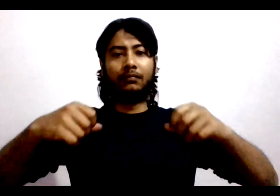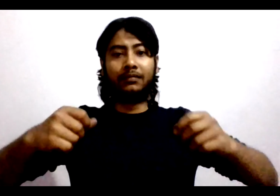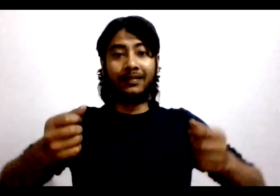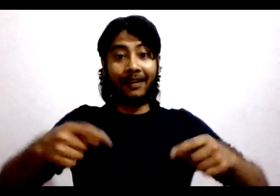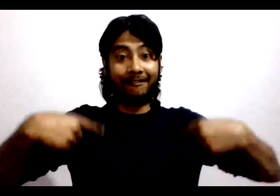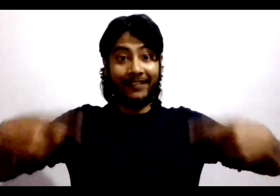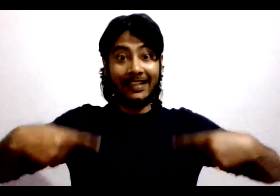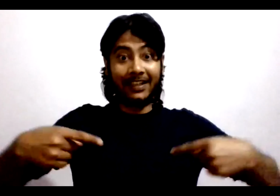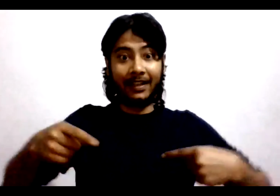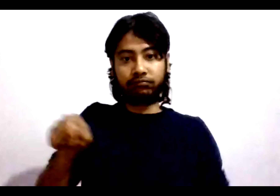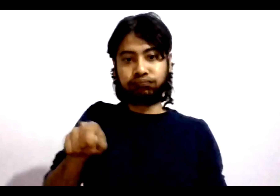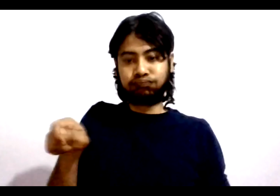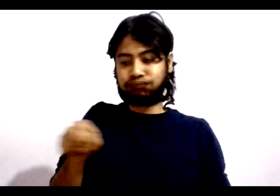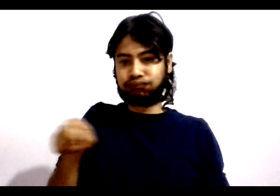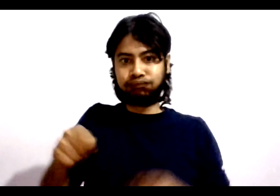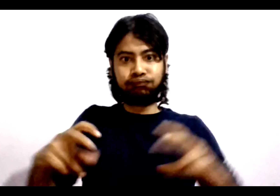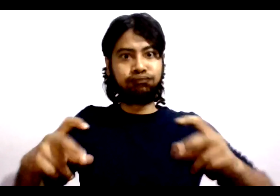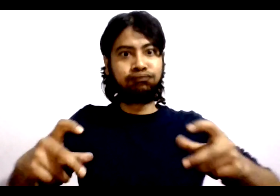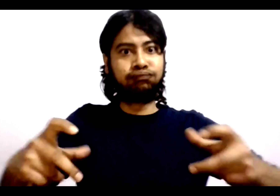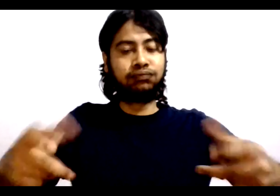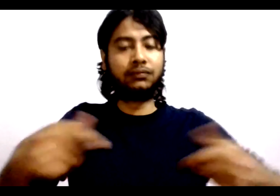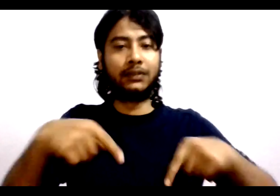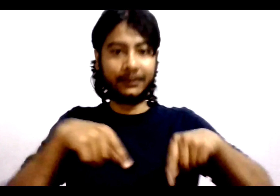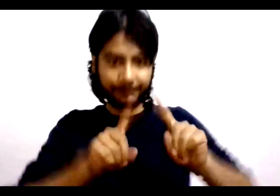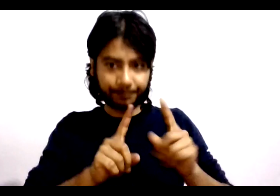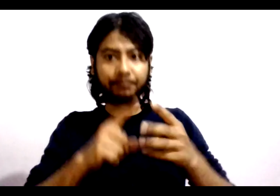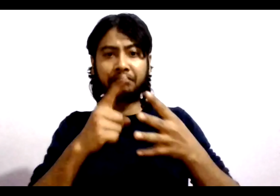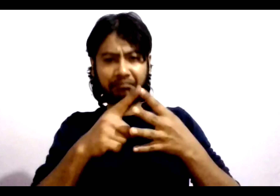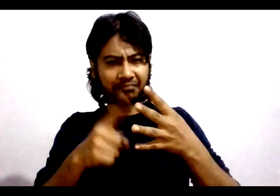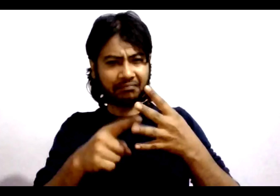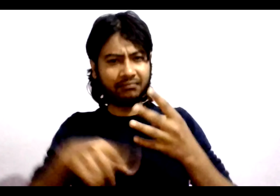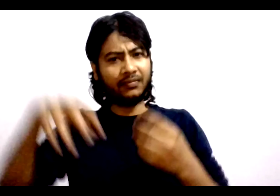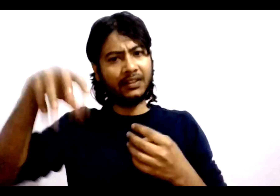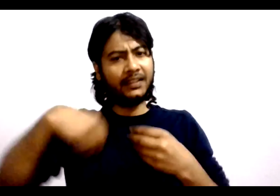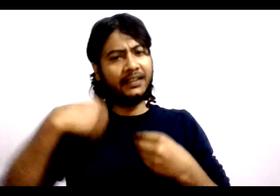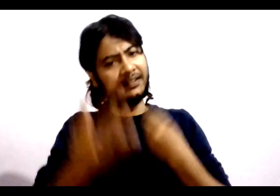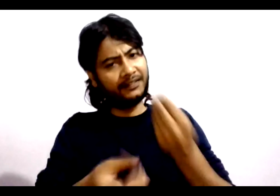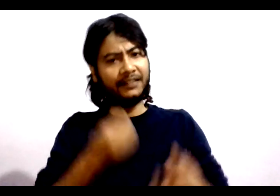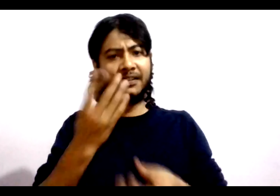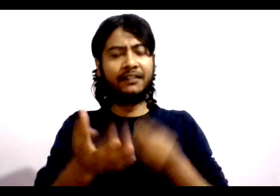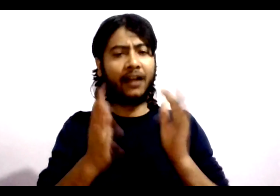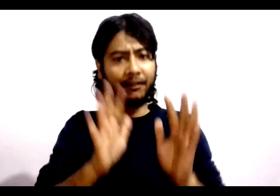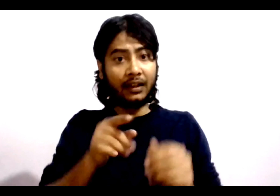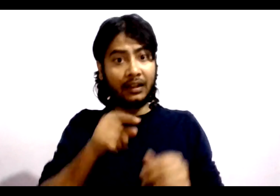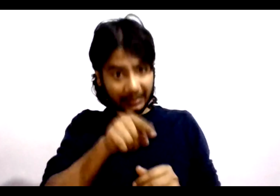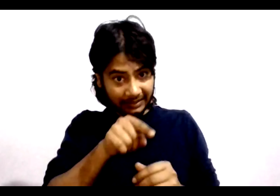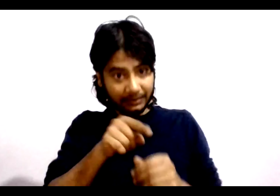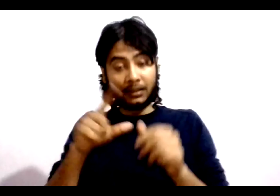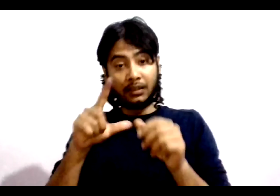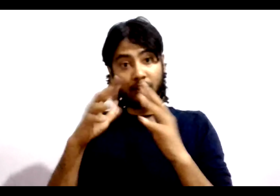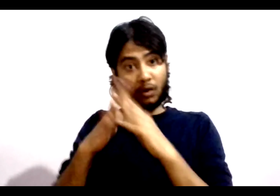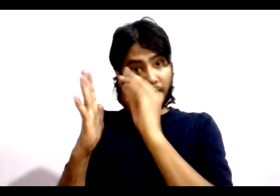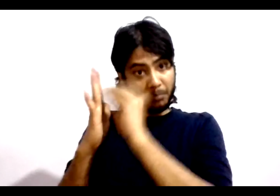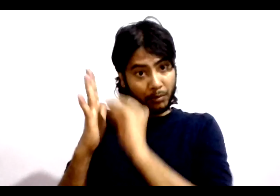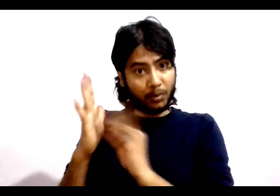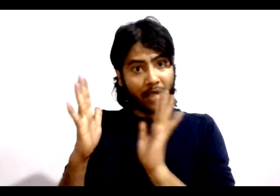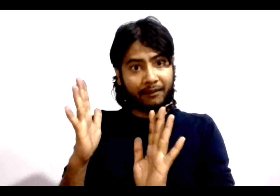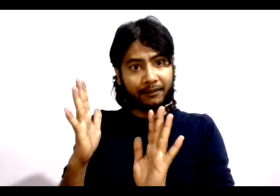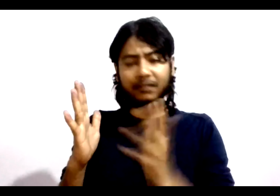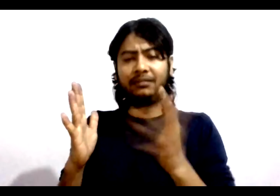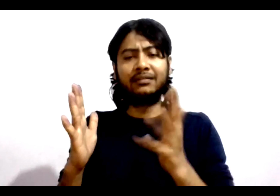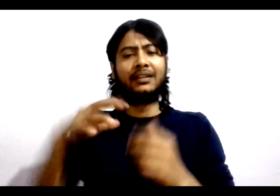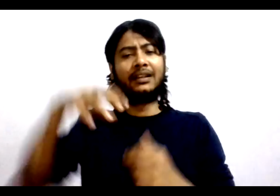is under this mobility chapter only. And this can be definitely be invoked to implement that particular thing. And since there